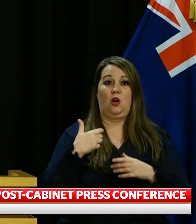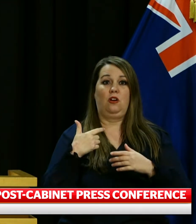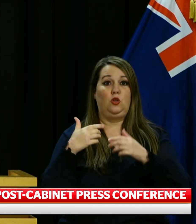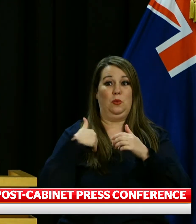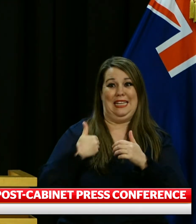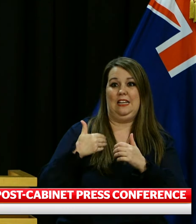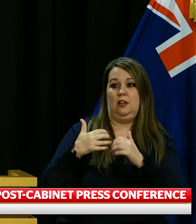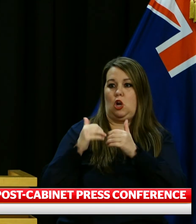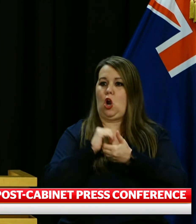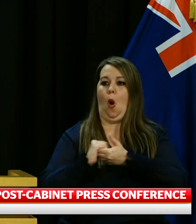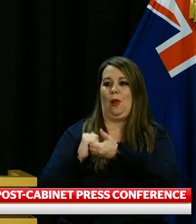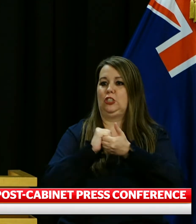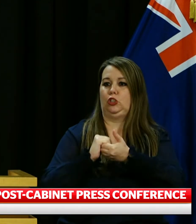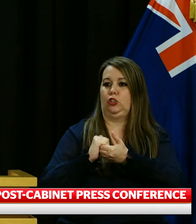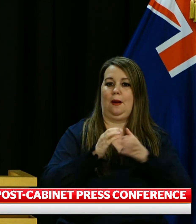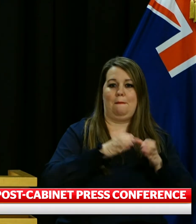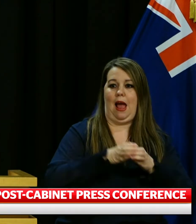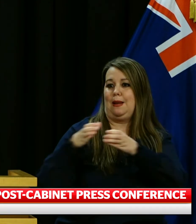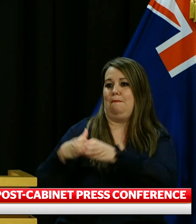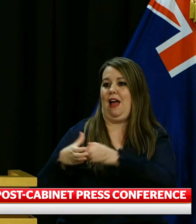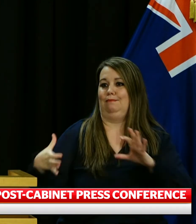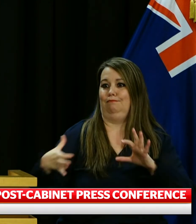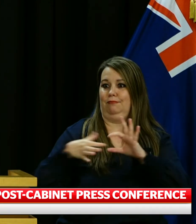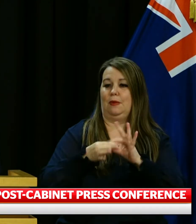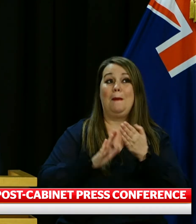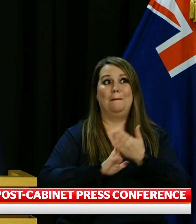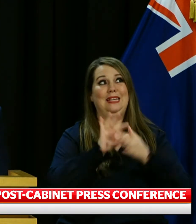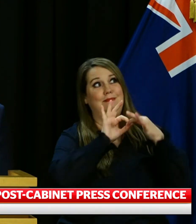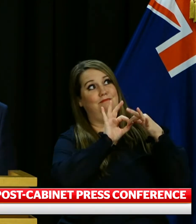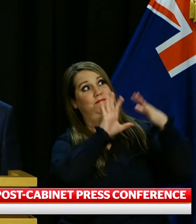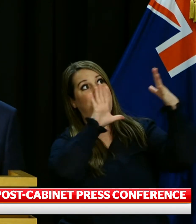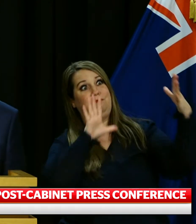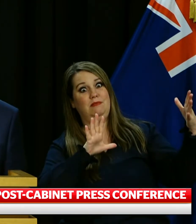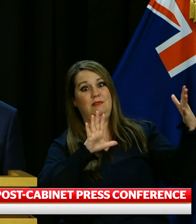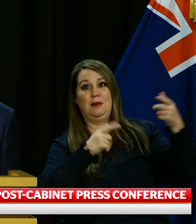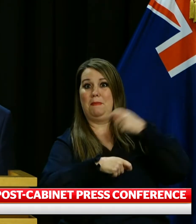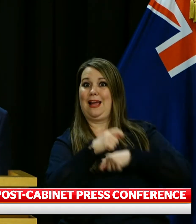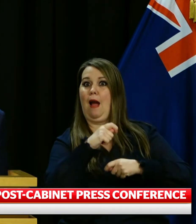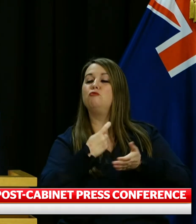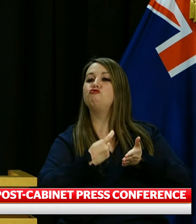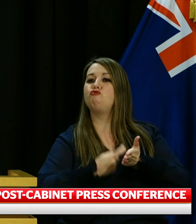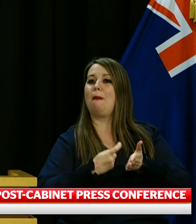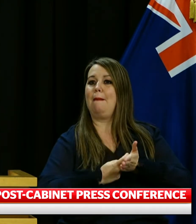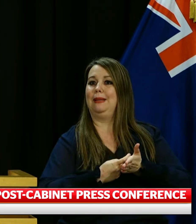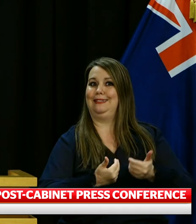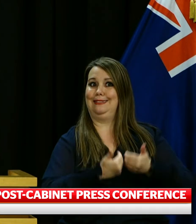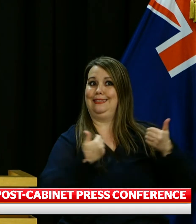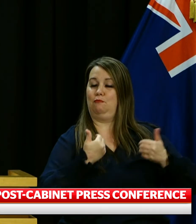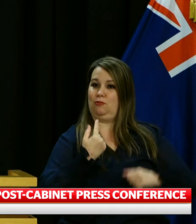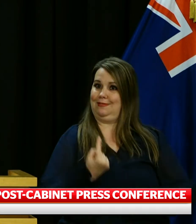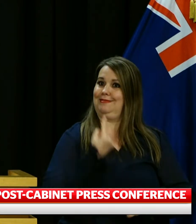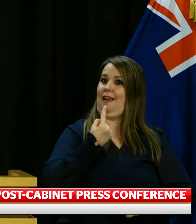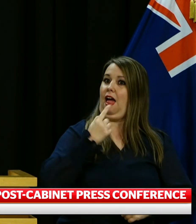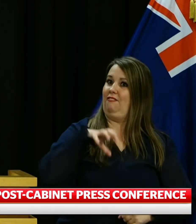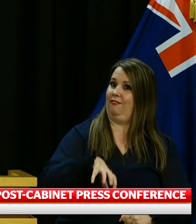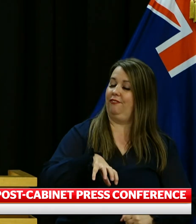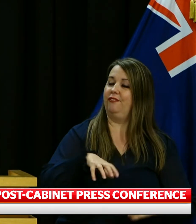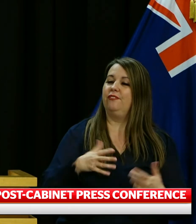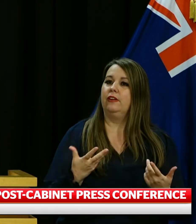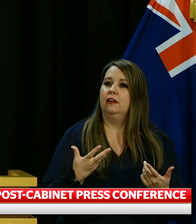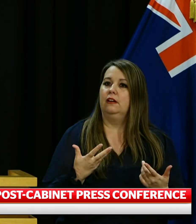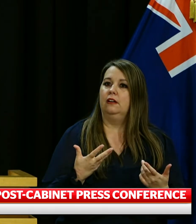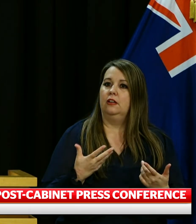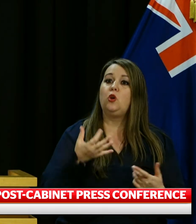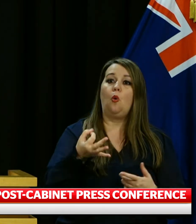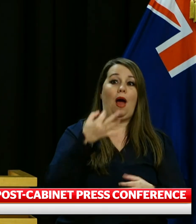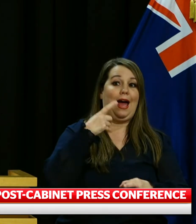line, would you say yes to that? A decision on whether or not New Zealand became a republic is